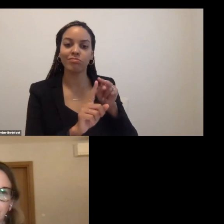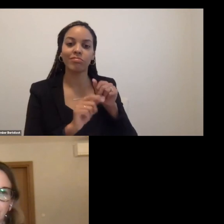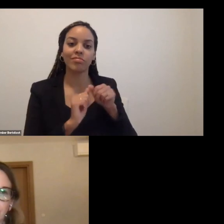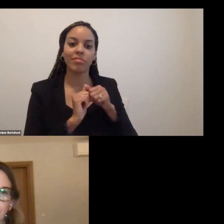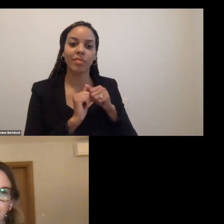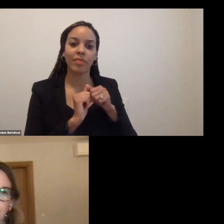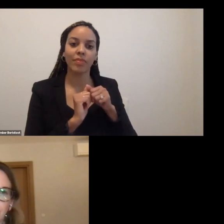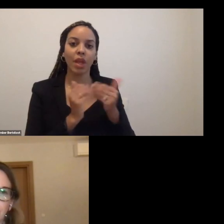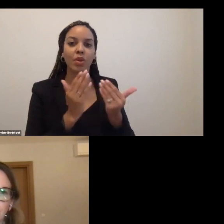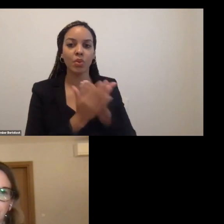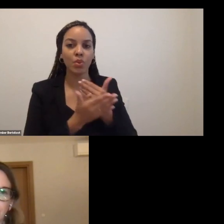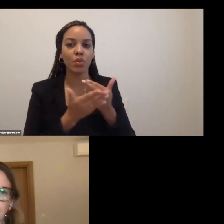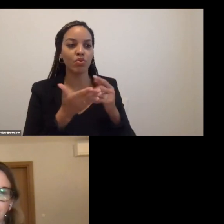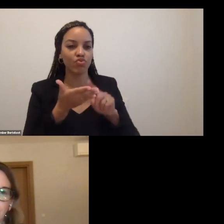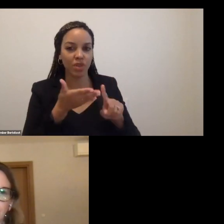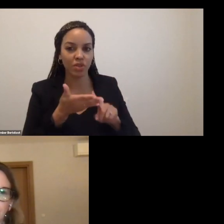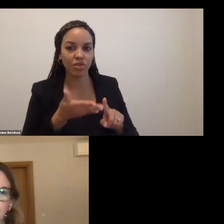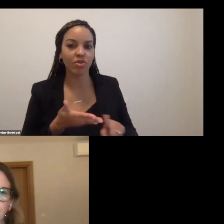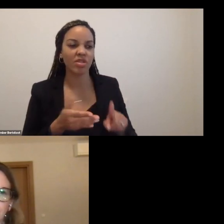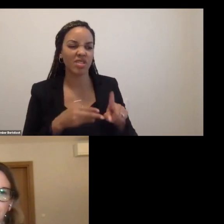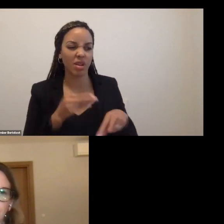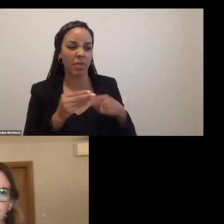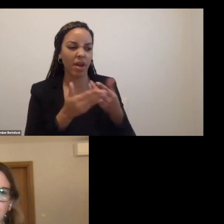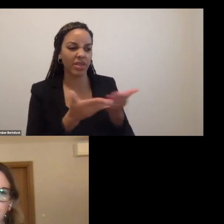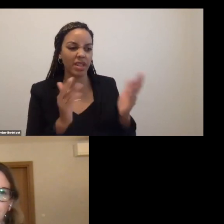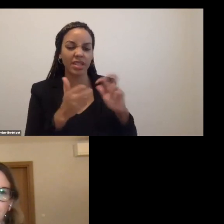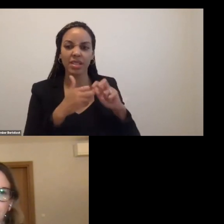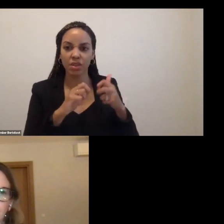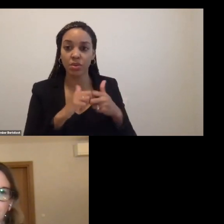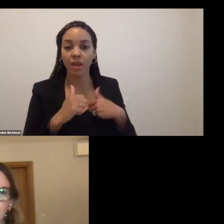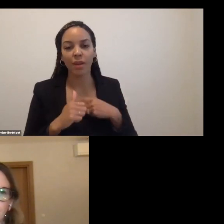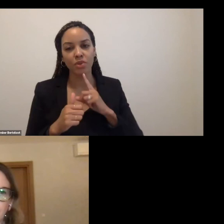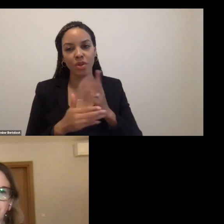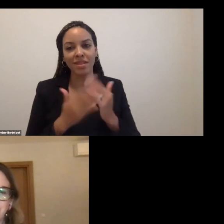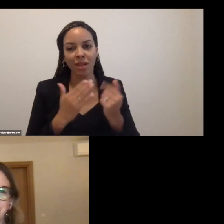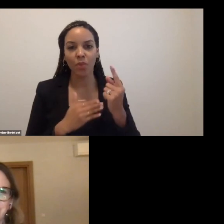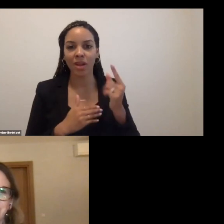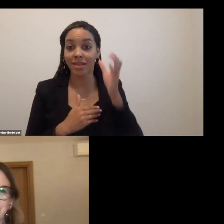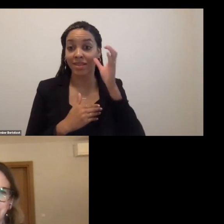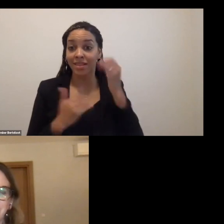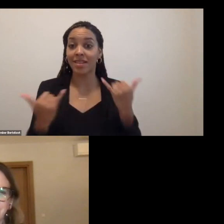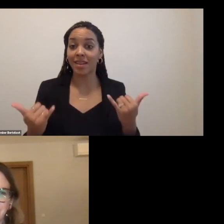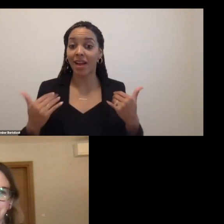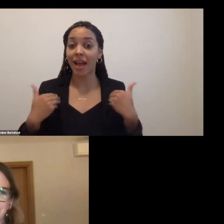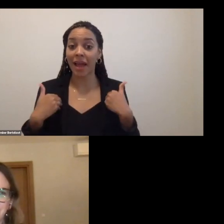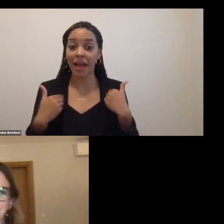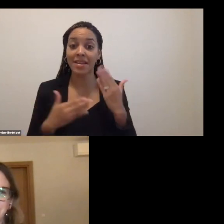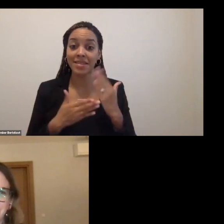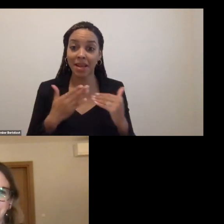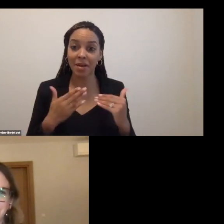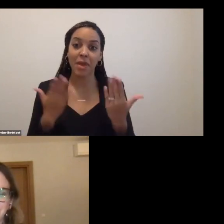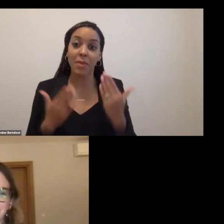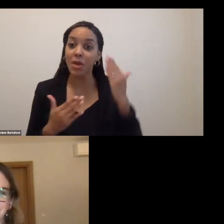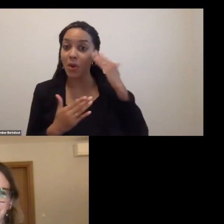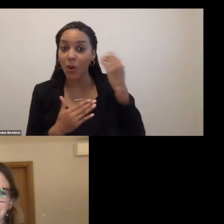in researches on these issues. And I'm sure that somebody who's listening now to us knows something